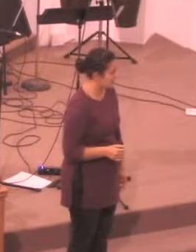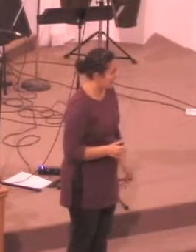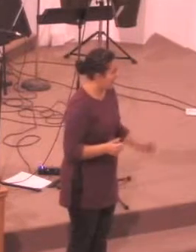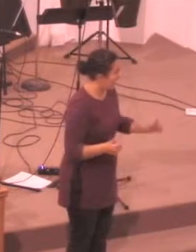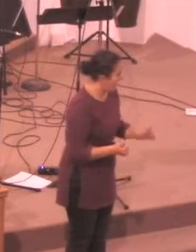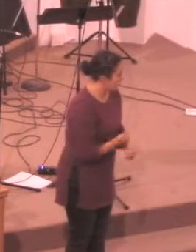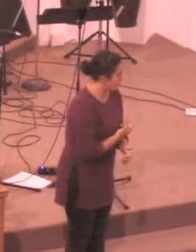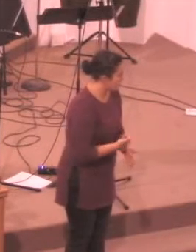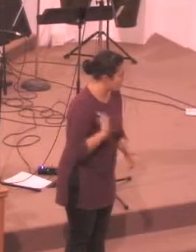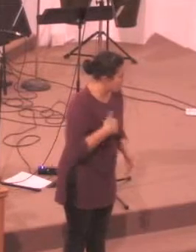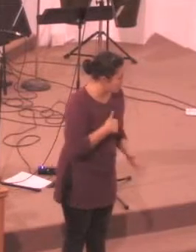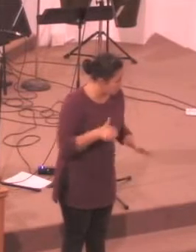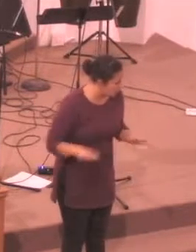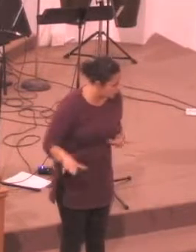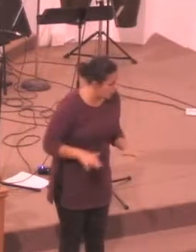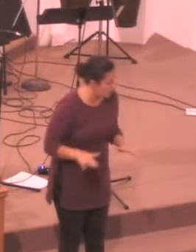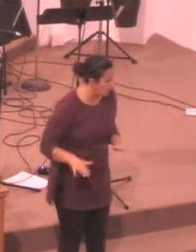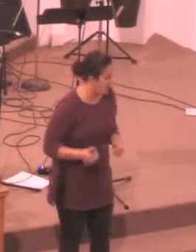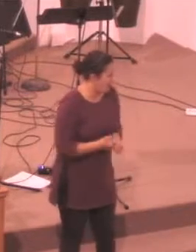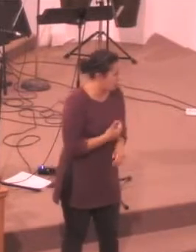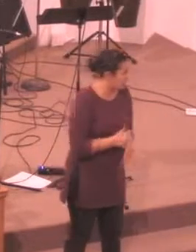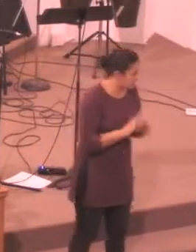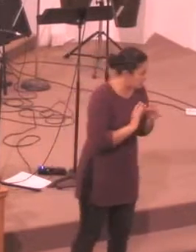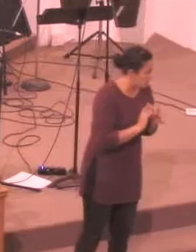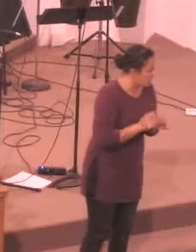out of your mouth?